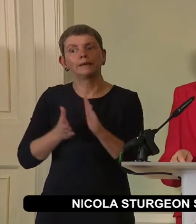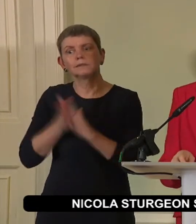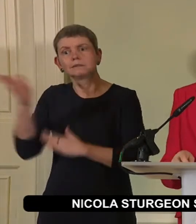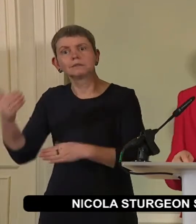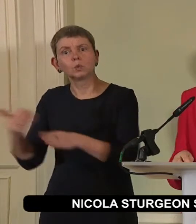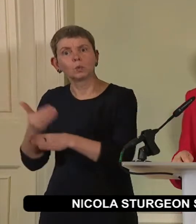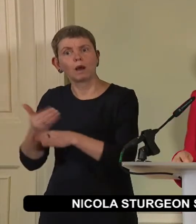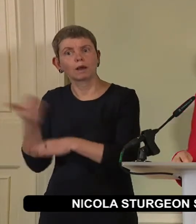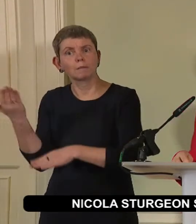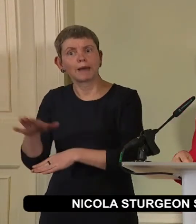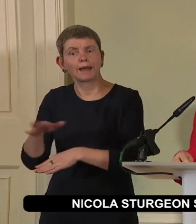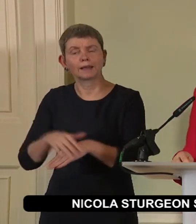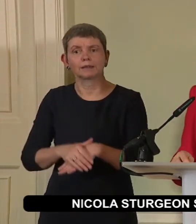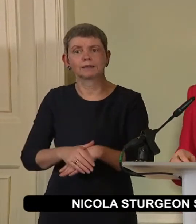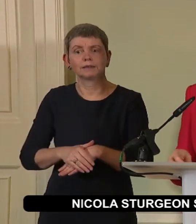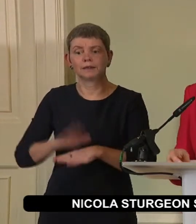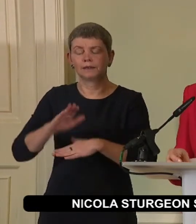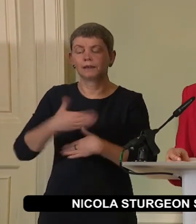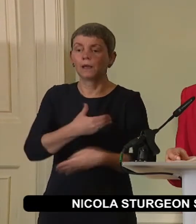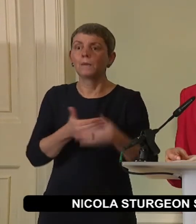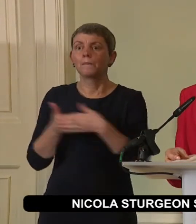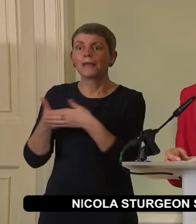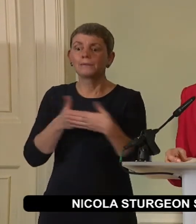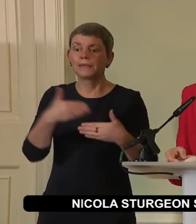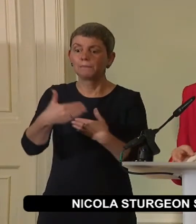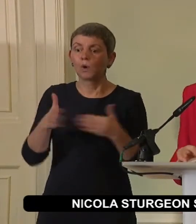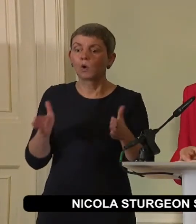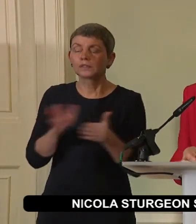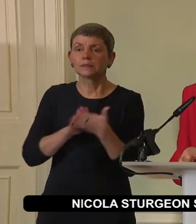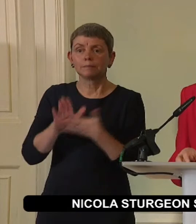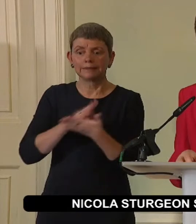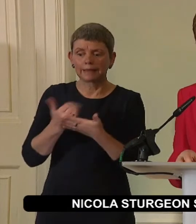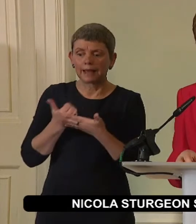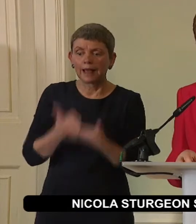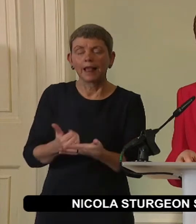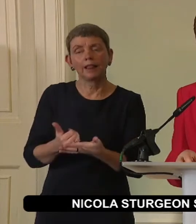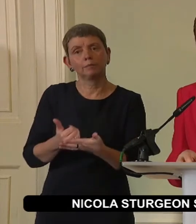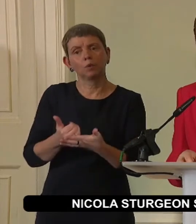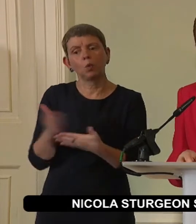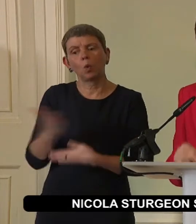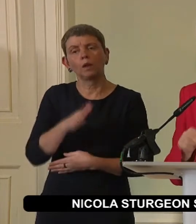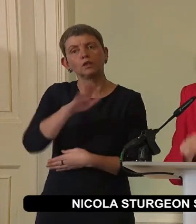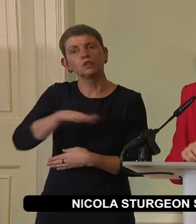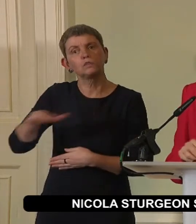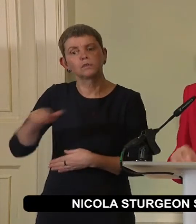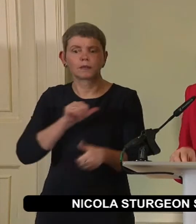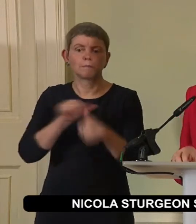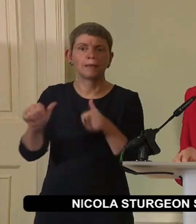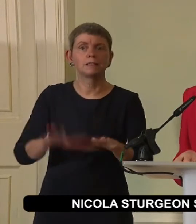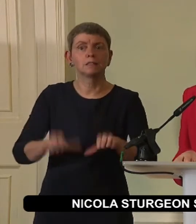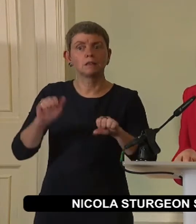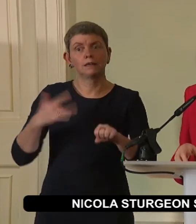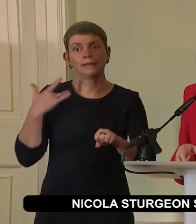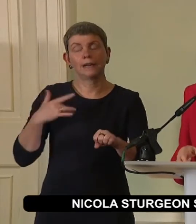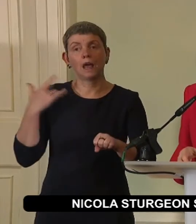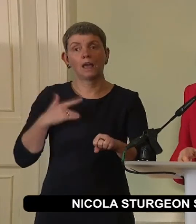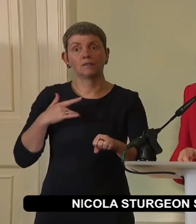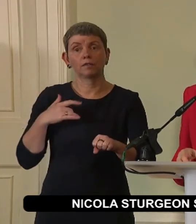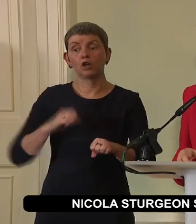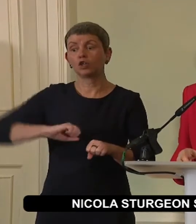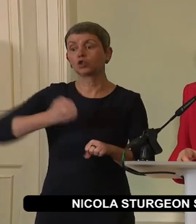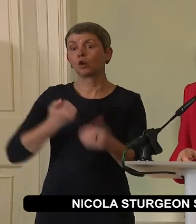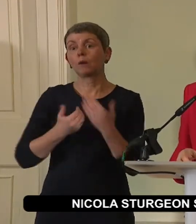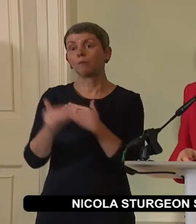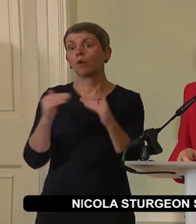our aspiration that every child should have the best starts in life. Scotland is fairer today than it was